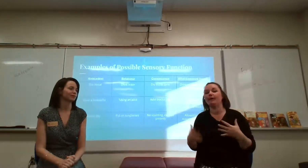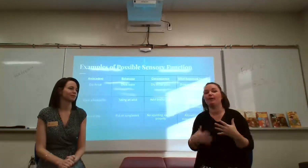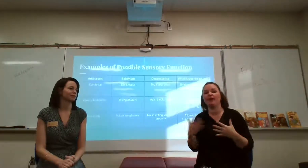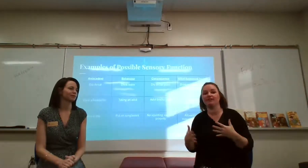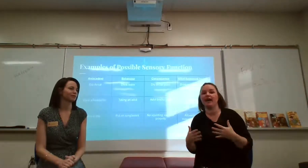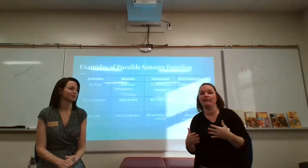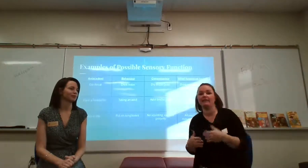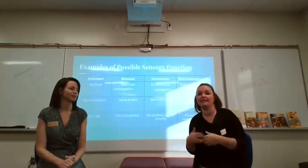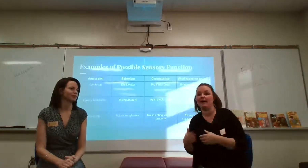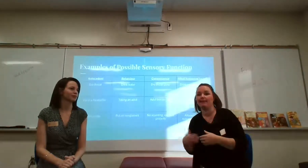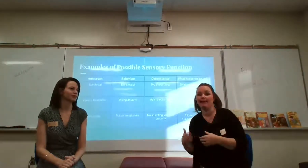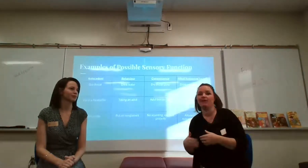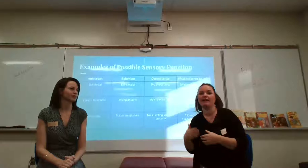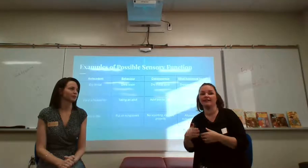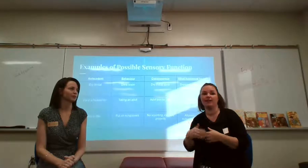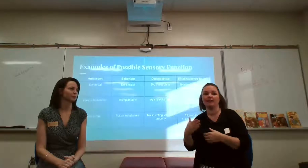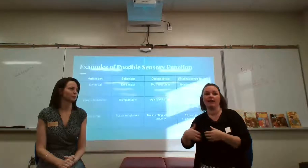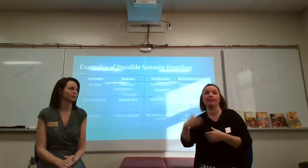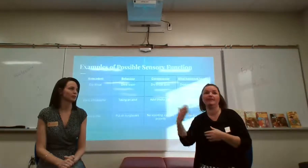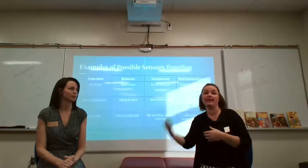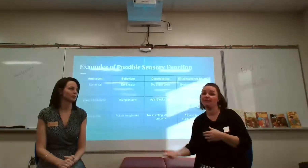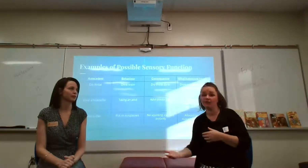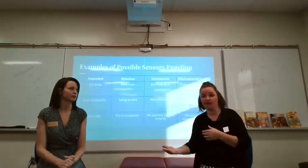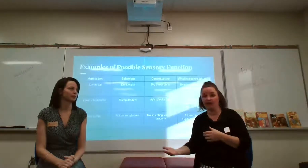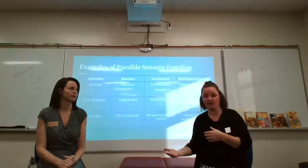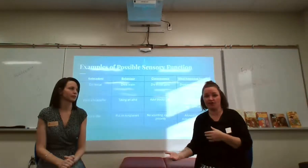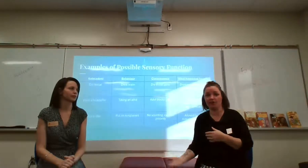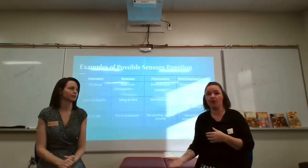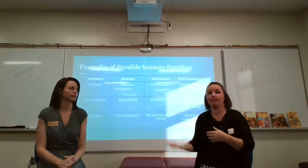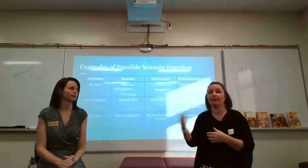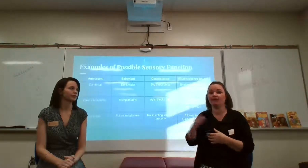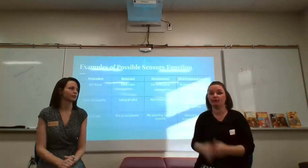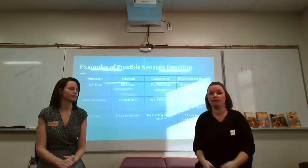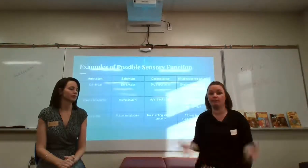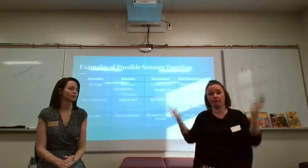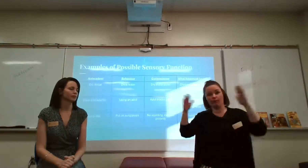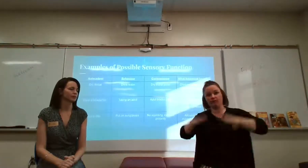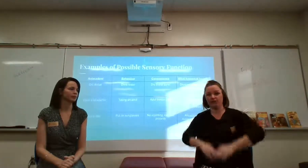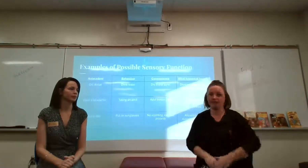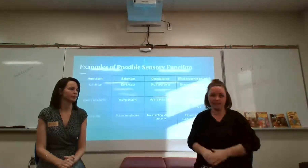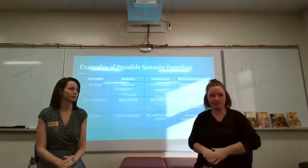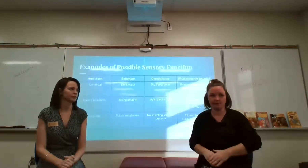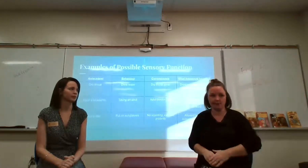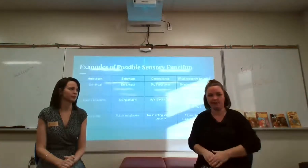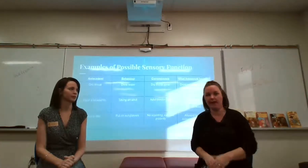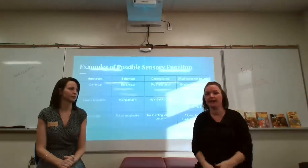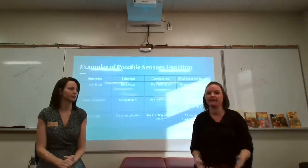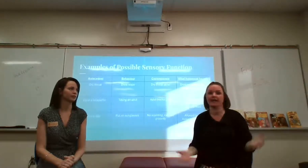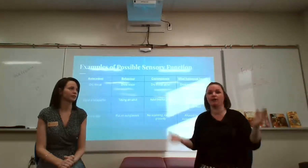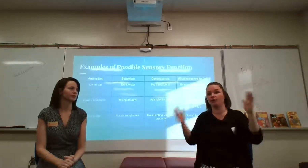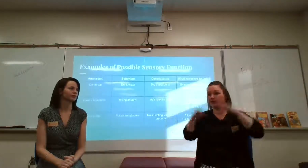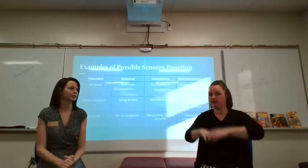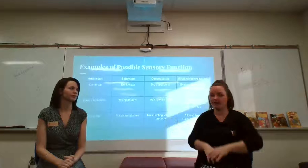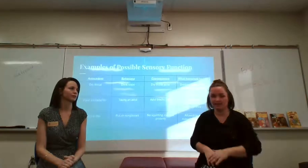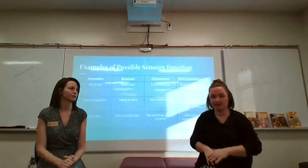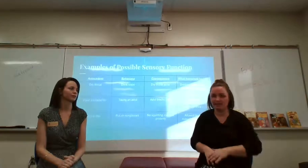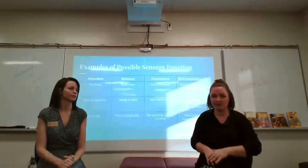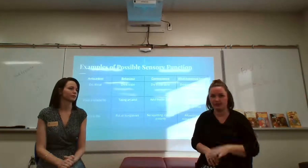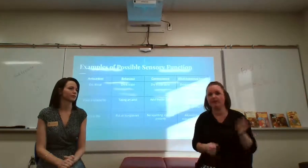what often happens is that behavior has now become a different function because so many people redirected them to put their hands down or redirected them to do something